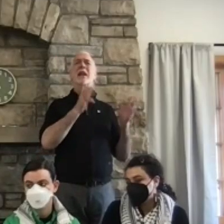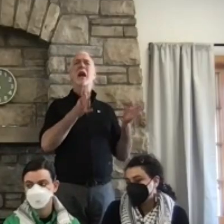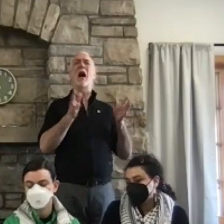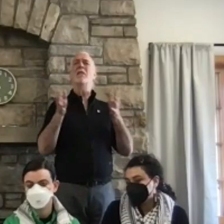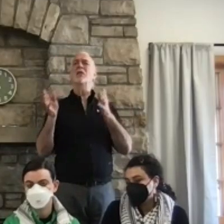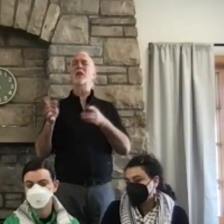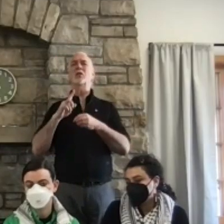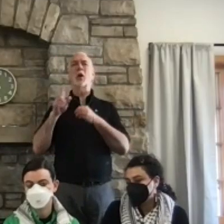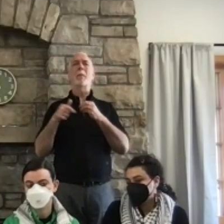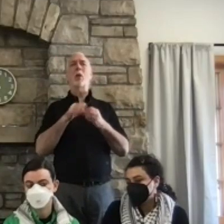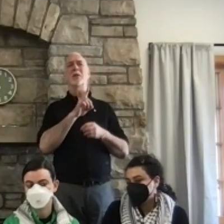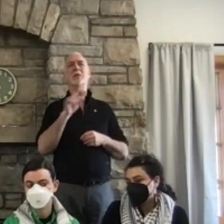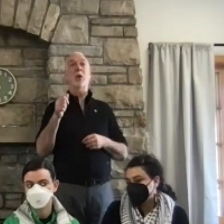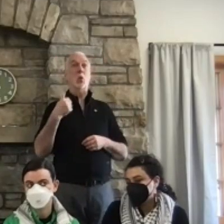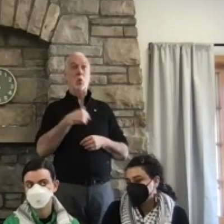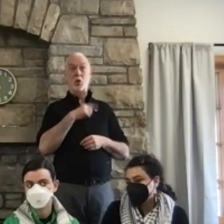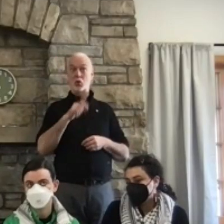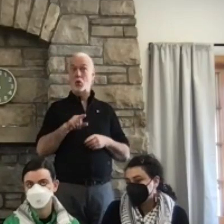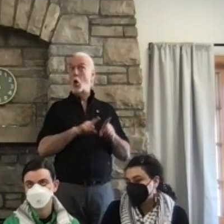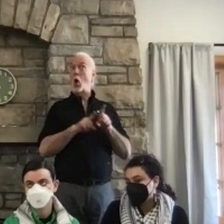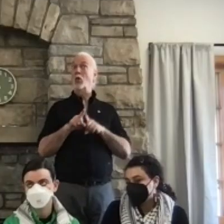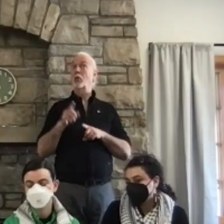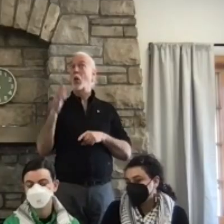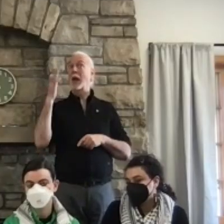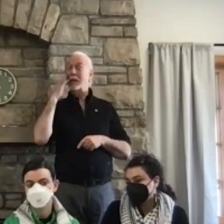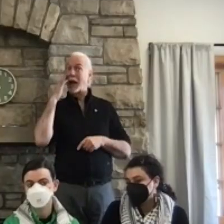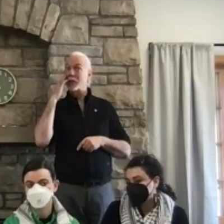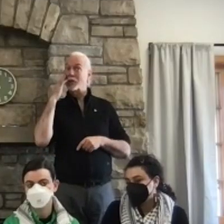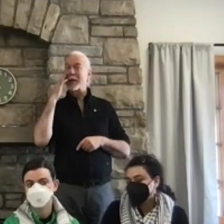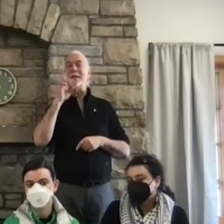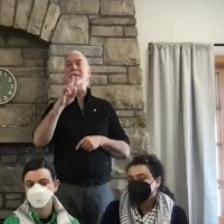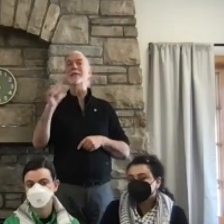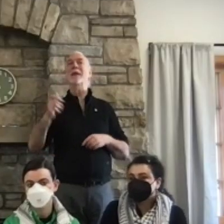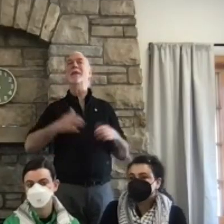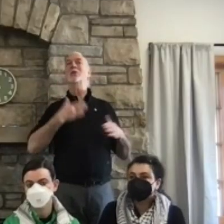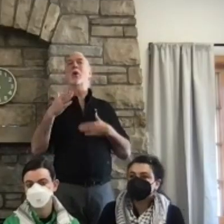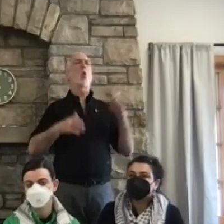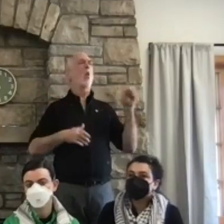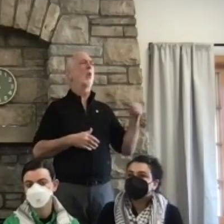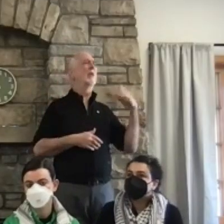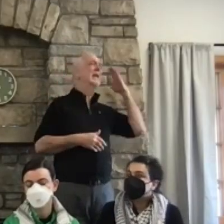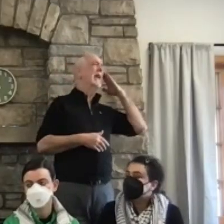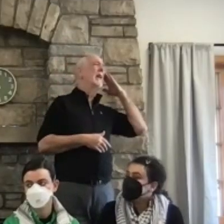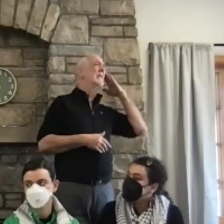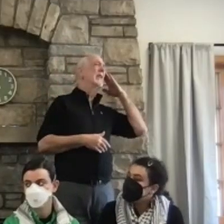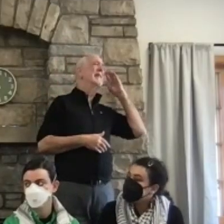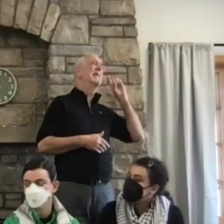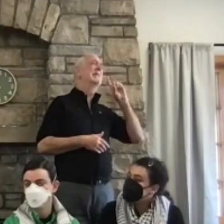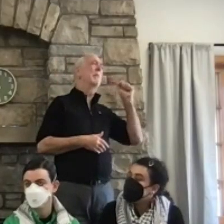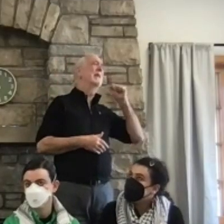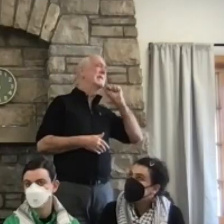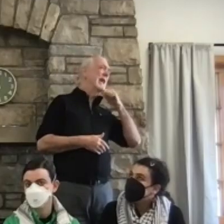about disability, we should also acknowledge disability joy. If we only acknowledge disability as suffering, we